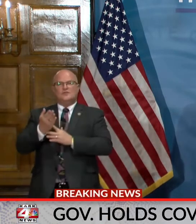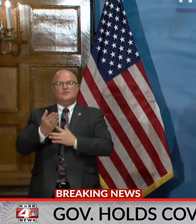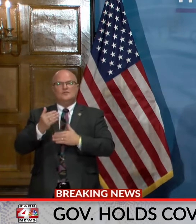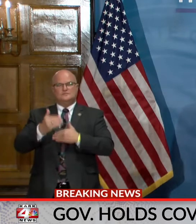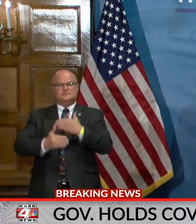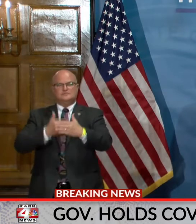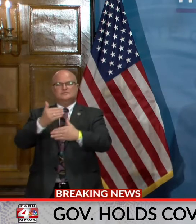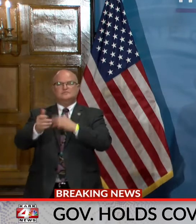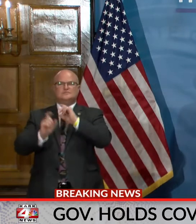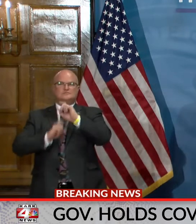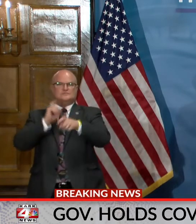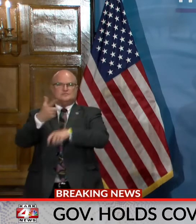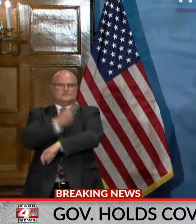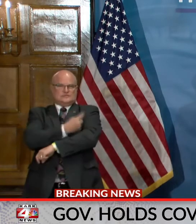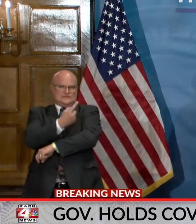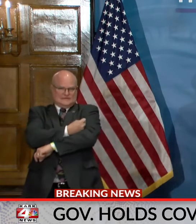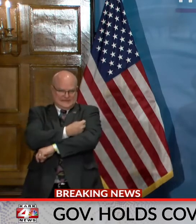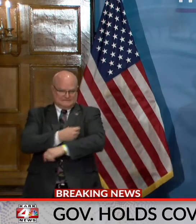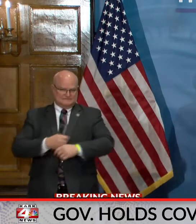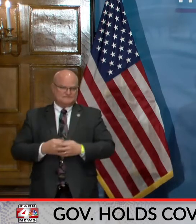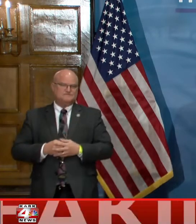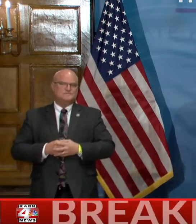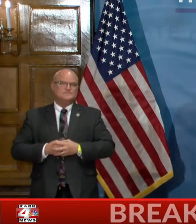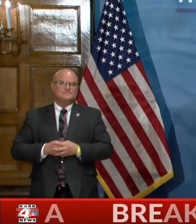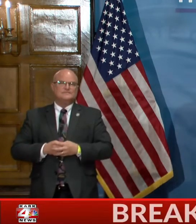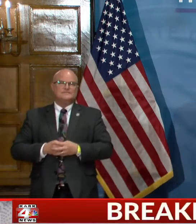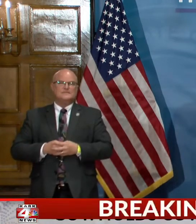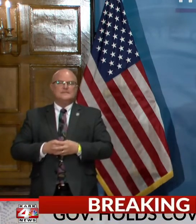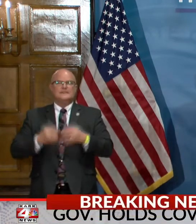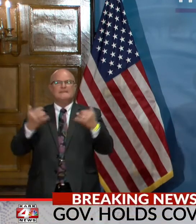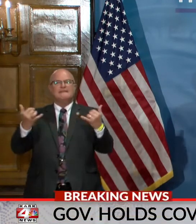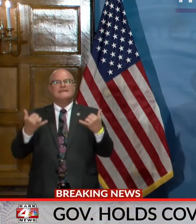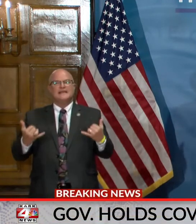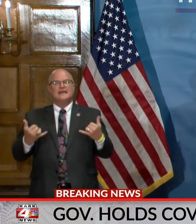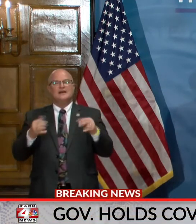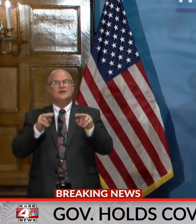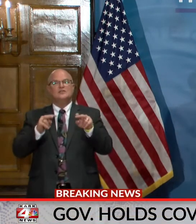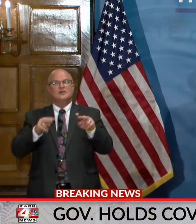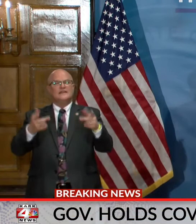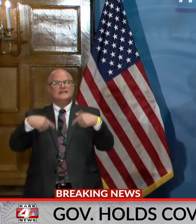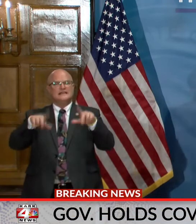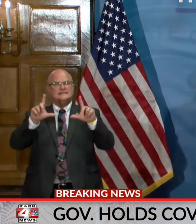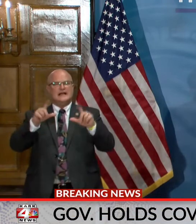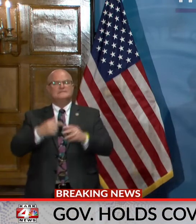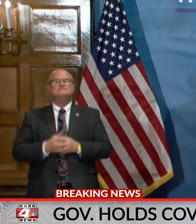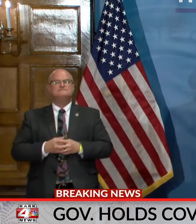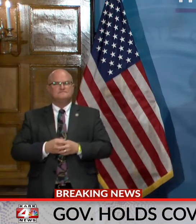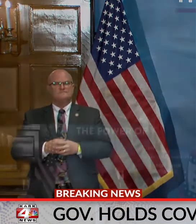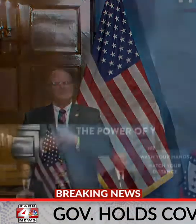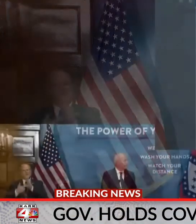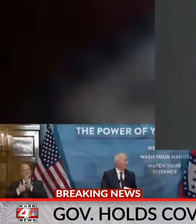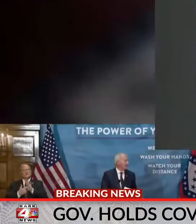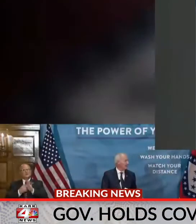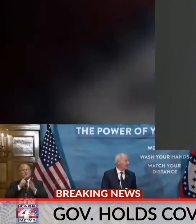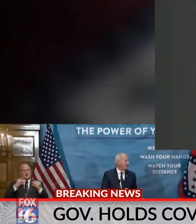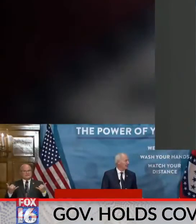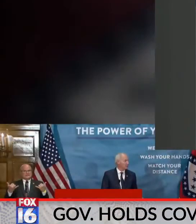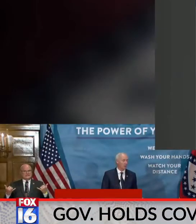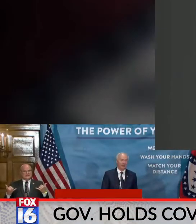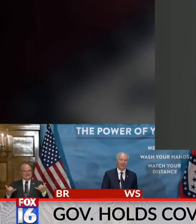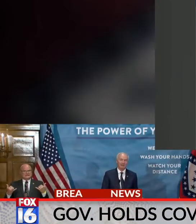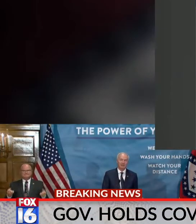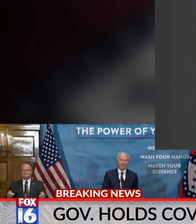of the administration of this. And now if you look at the next slide, it shows you where we are today and